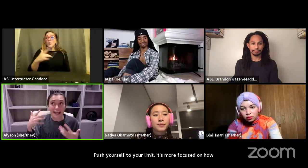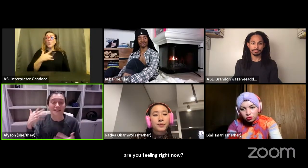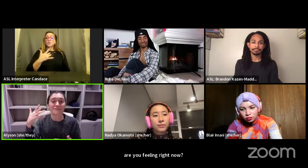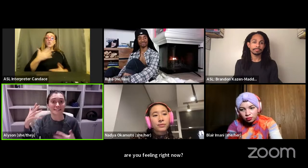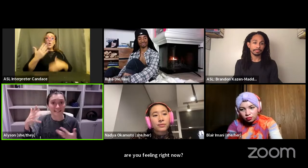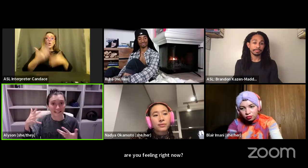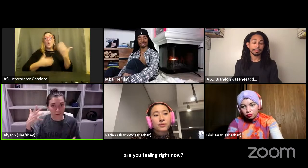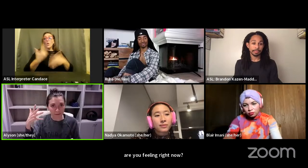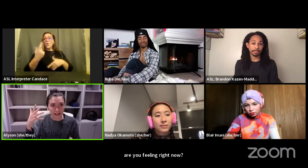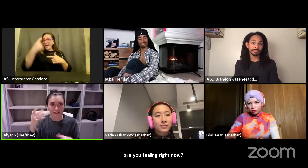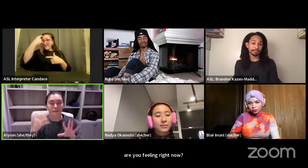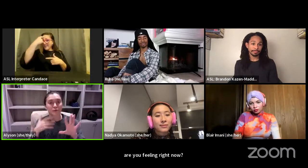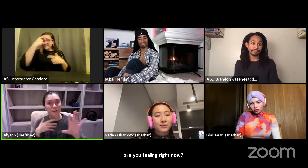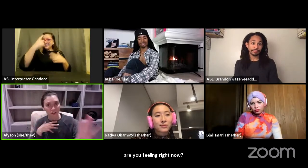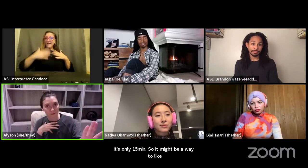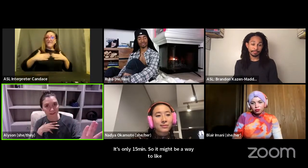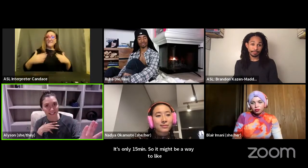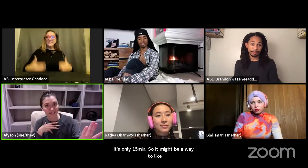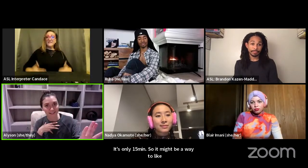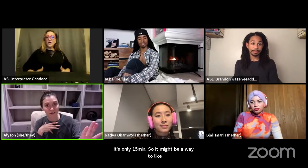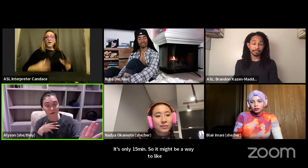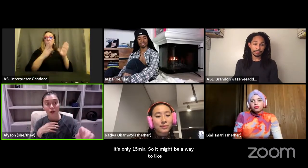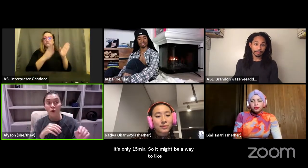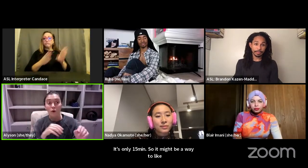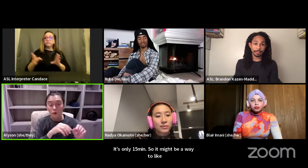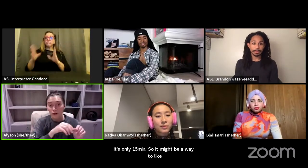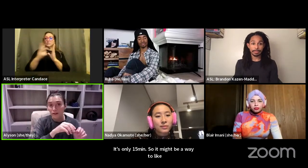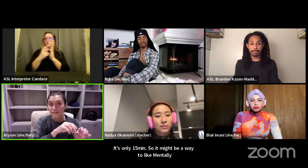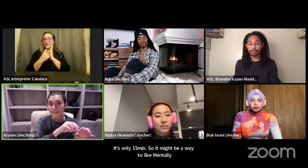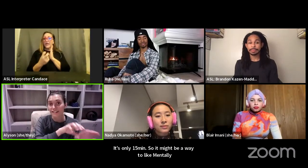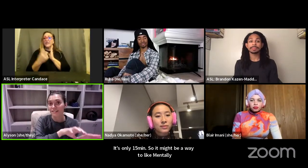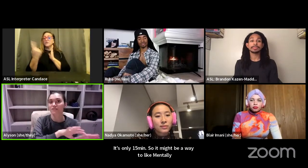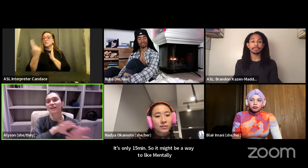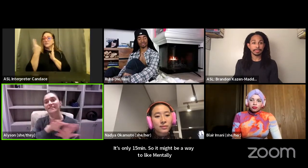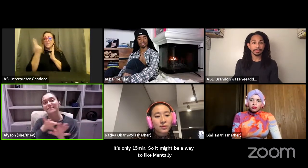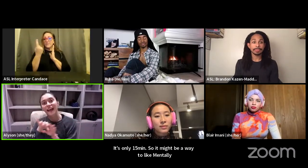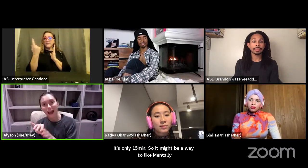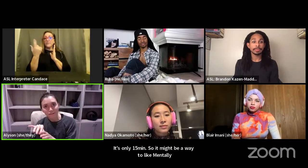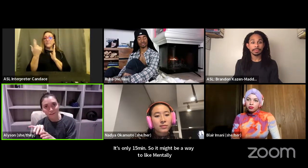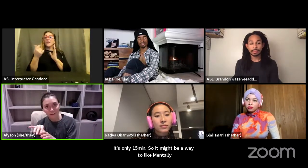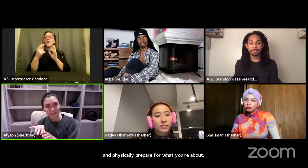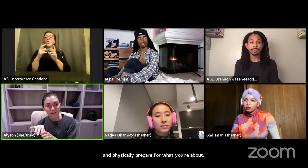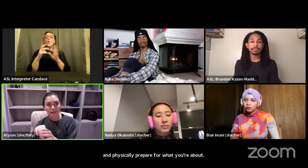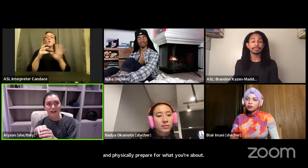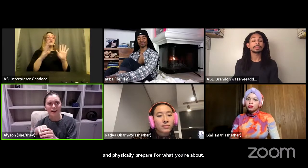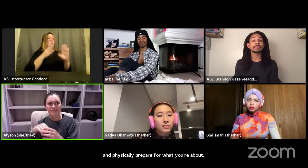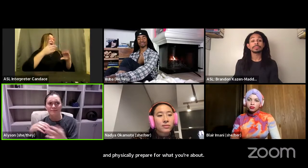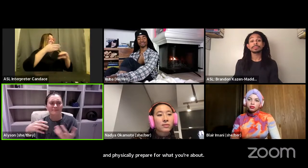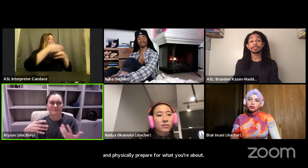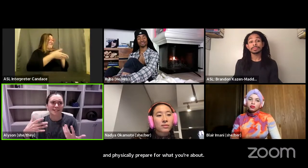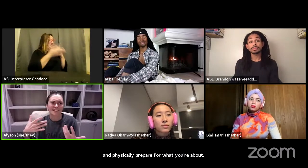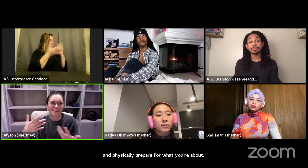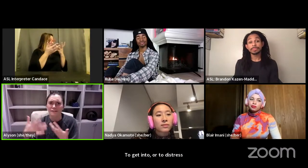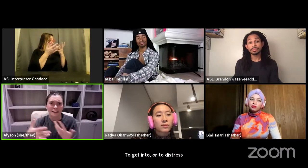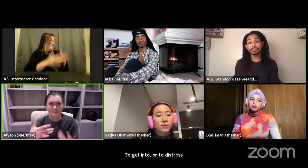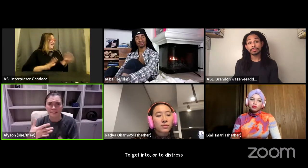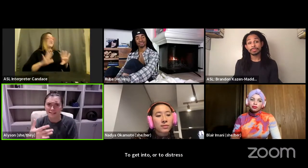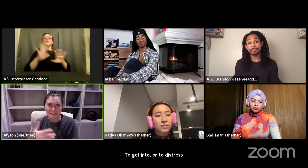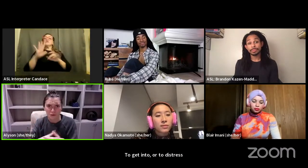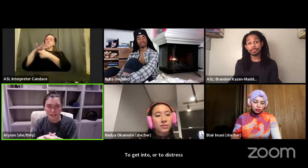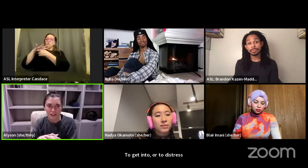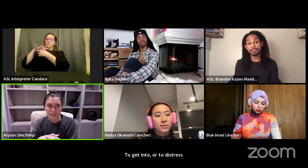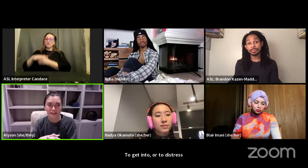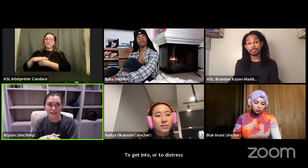mentally and physically prepare for what you're about to get into, or to de-stress after a